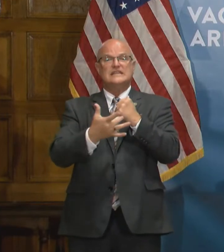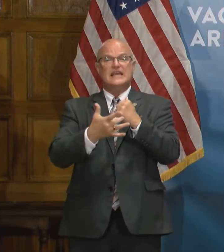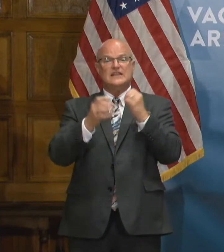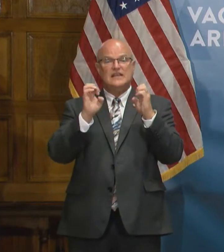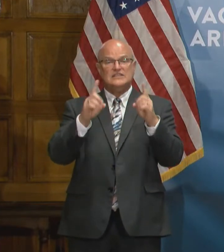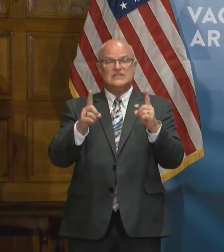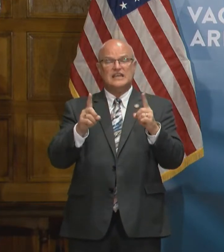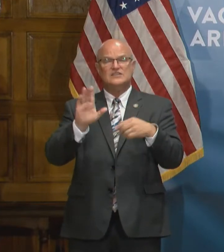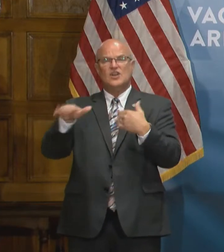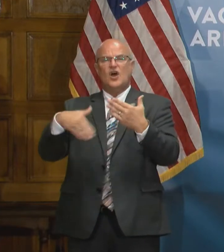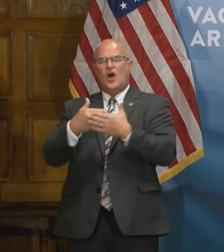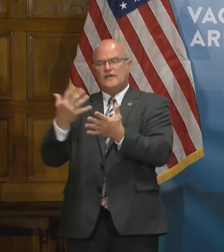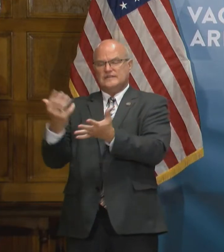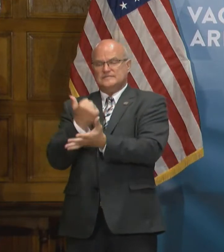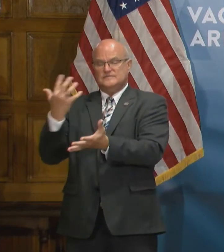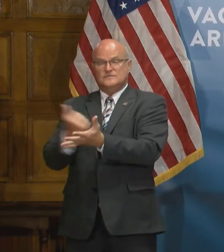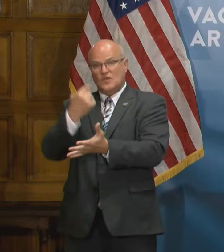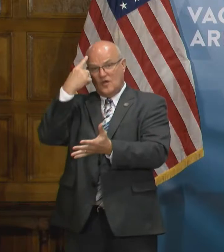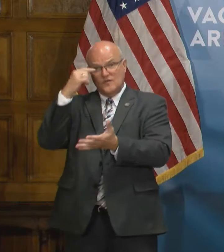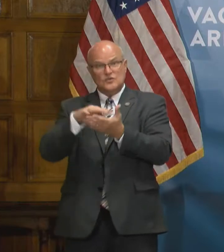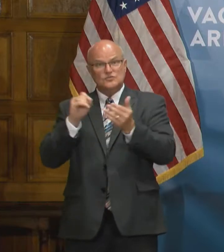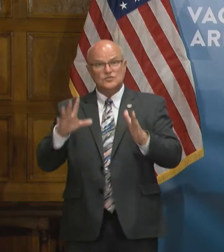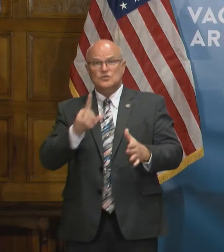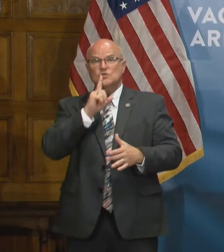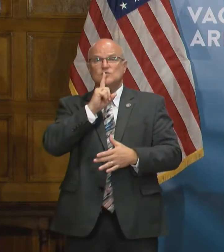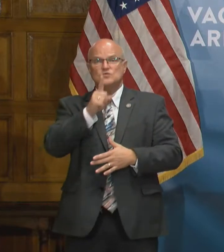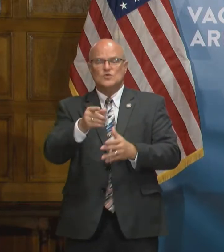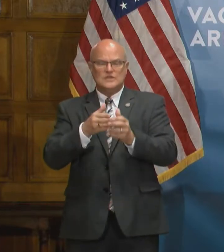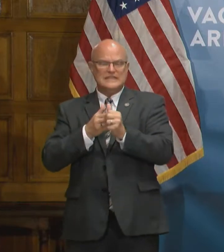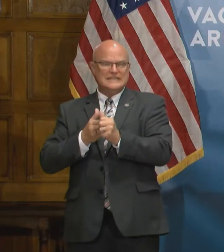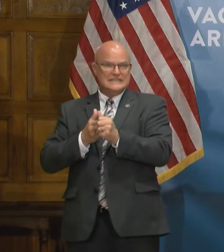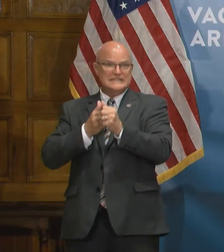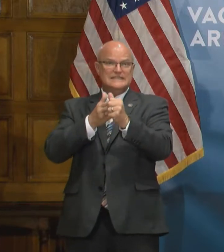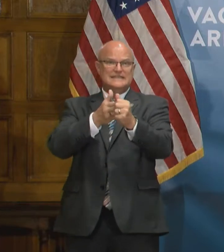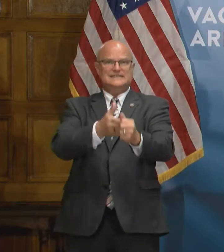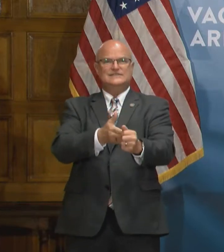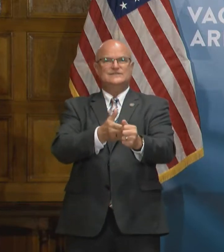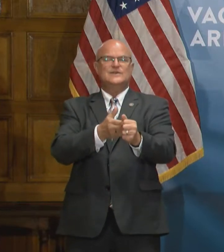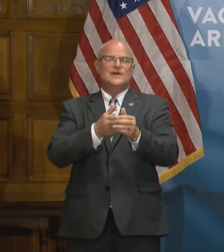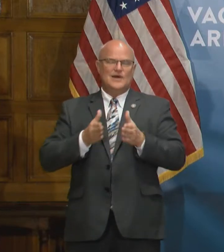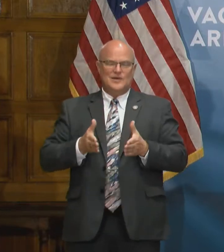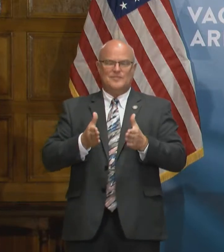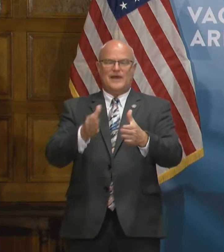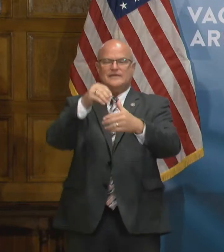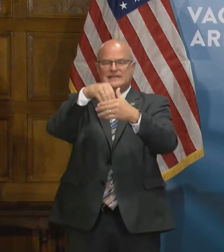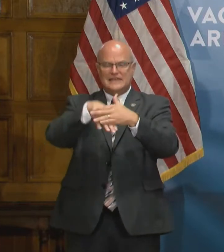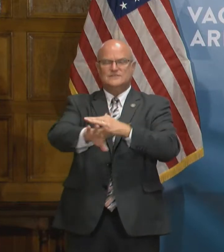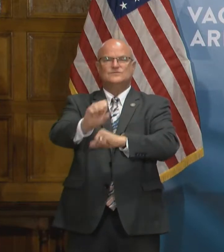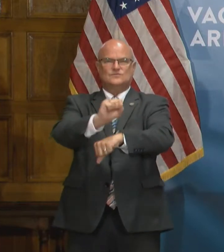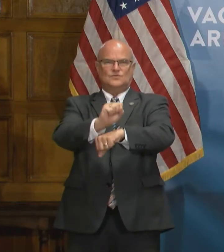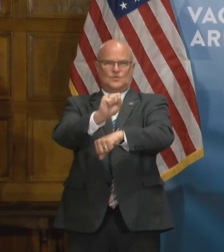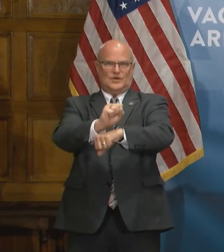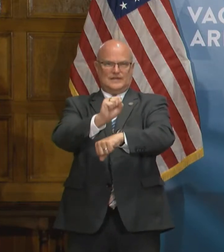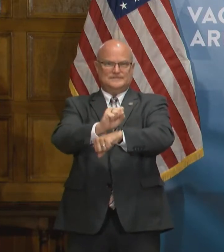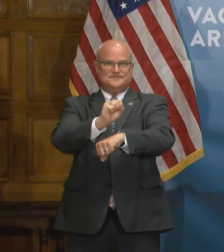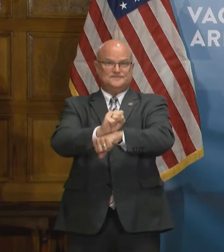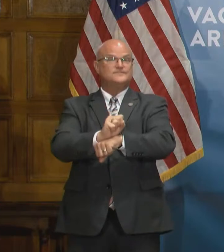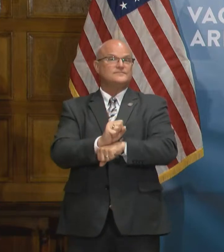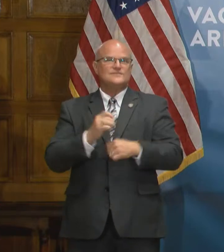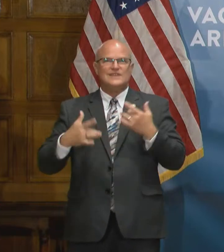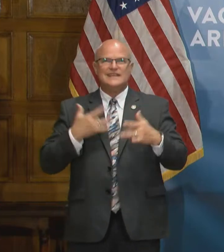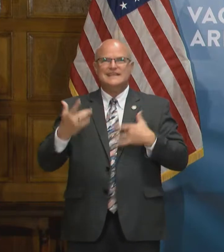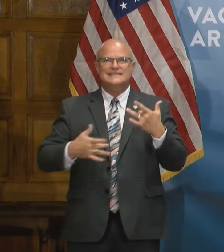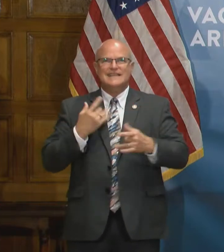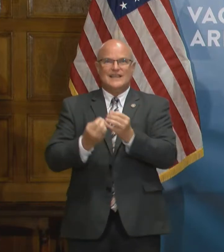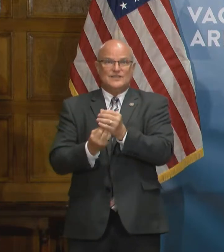and all of those opportunities for students that really do truly lead to a pathway into the workforce. We're excited